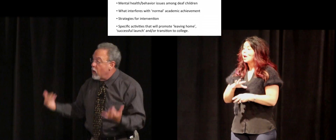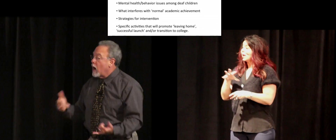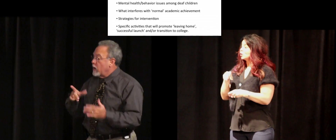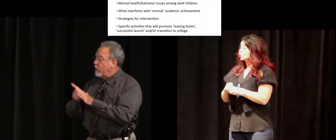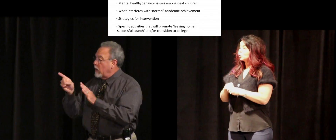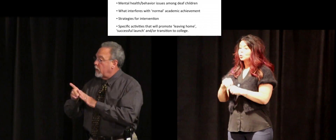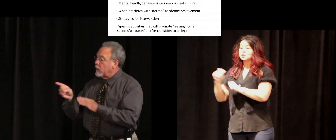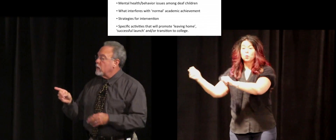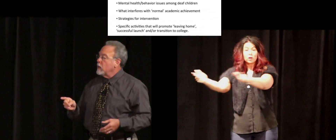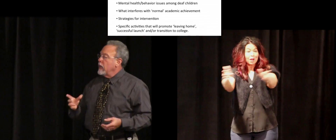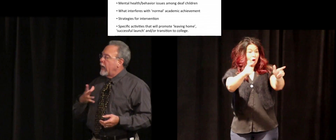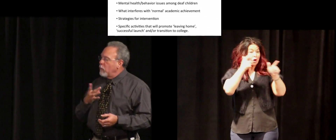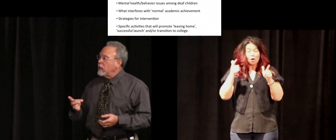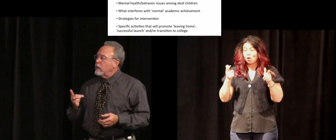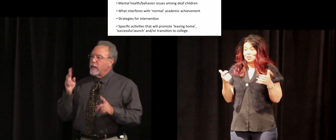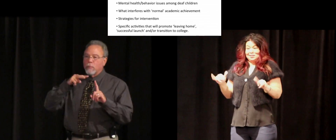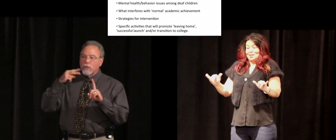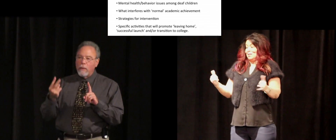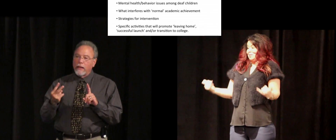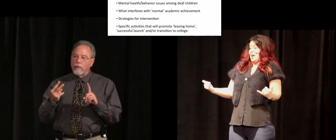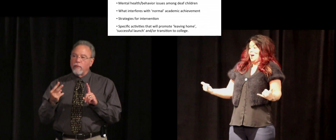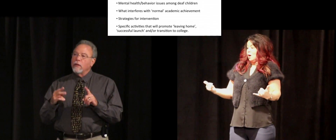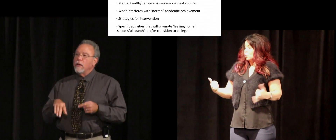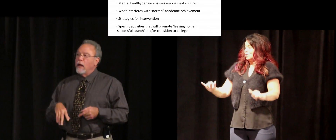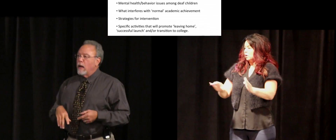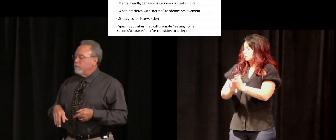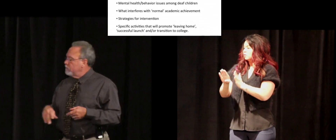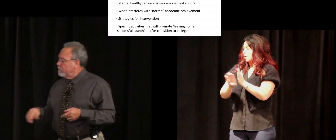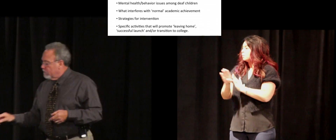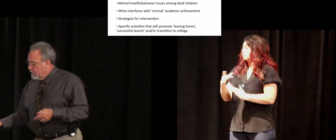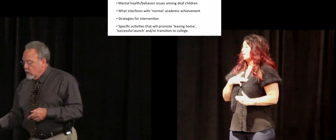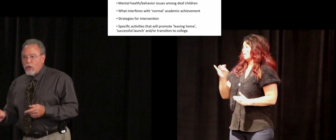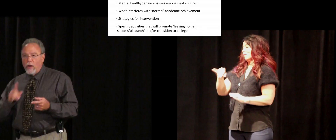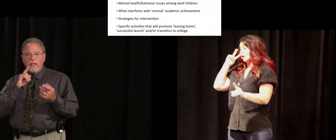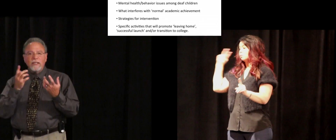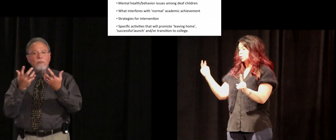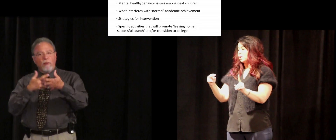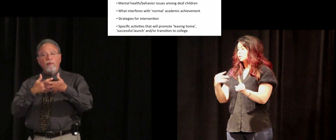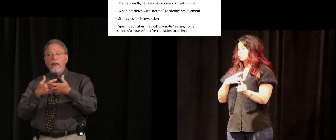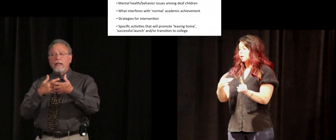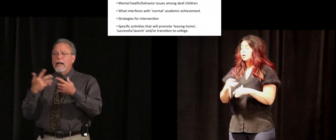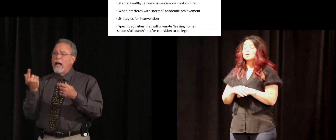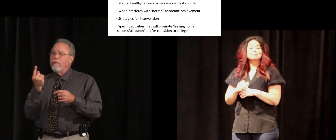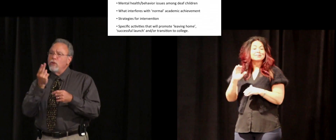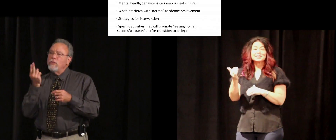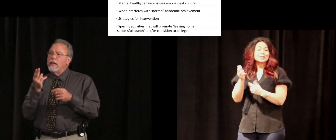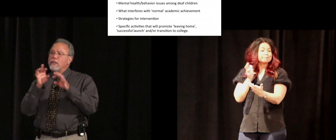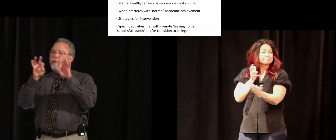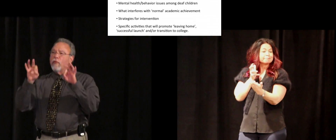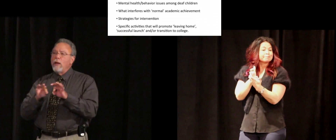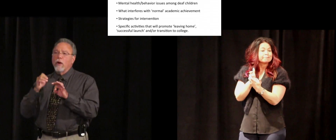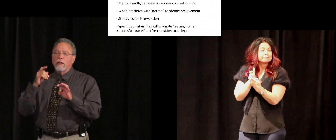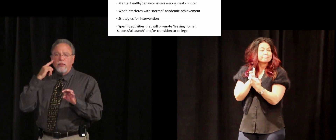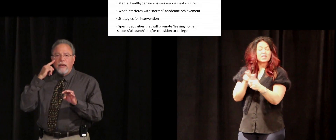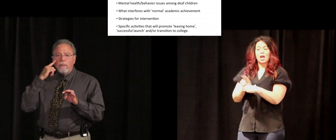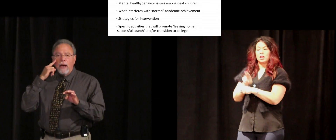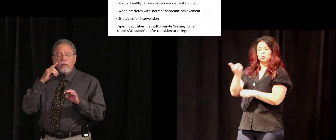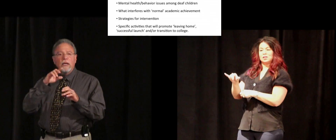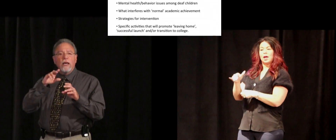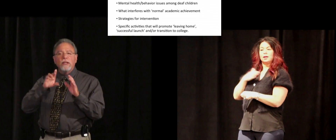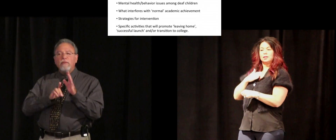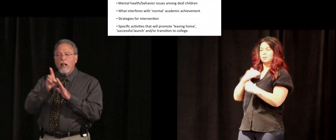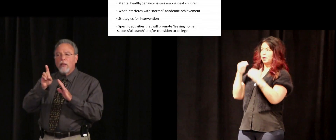It's not talked about much. I'm surprised. I have college students who arrive who don't have